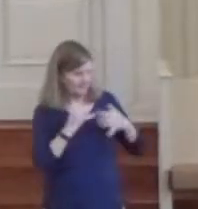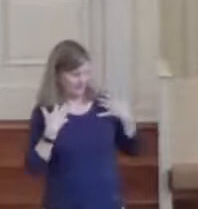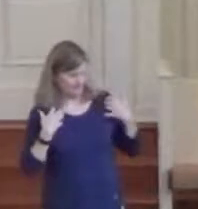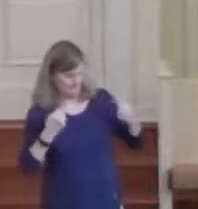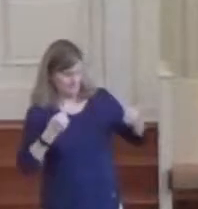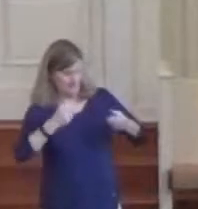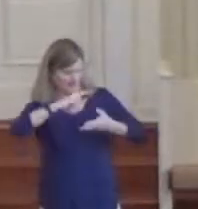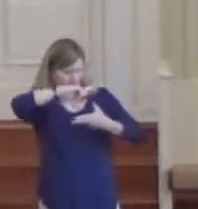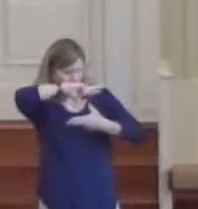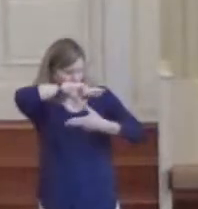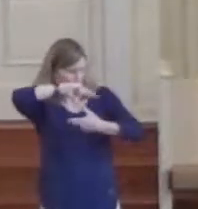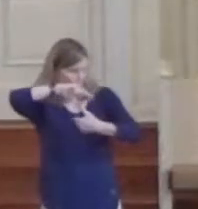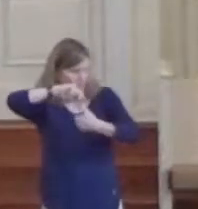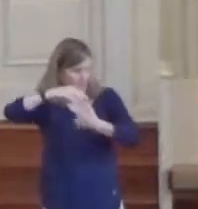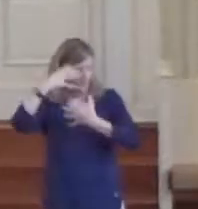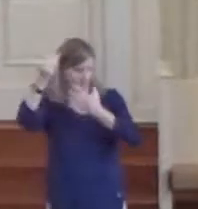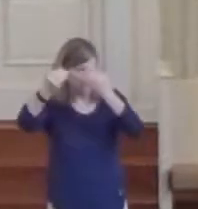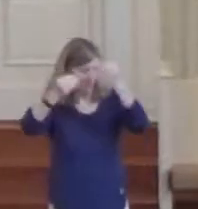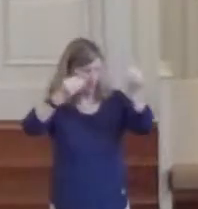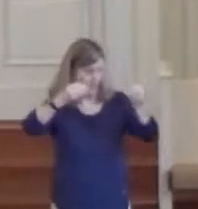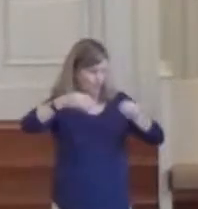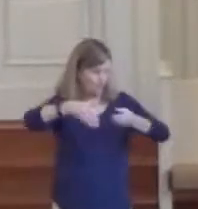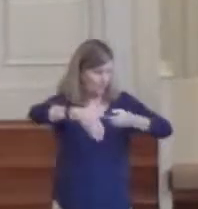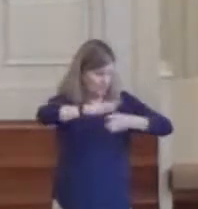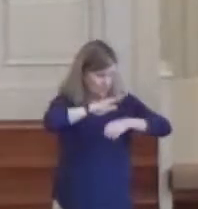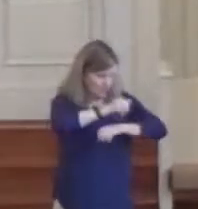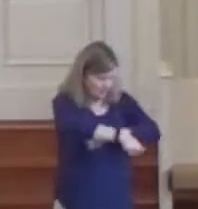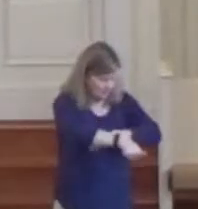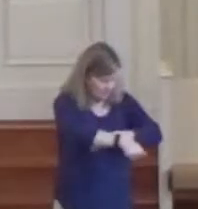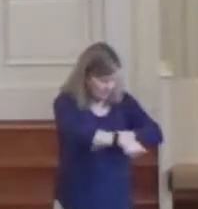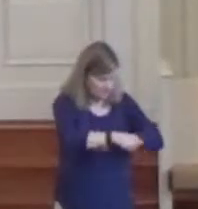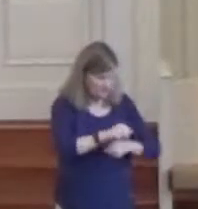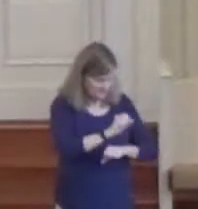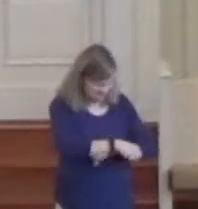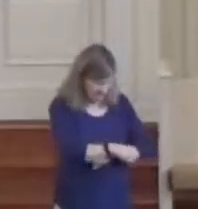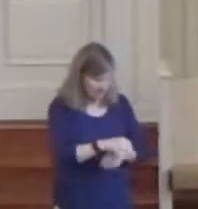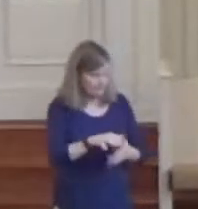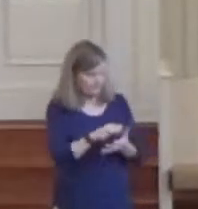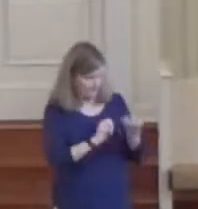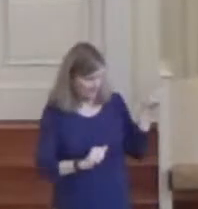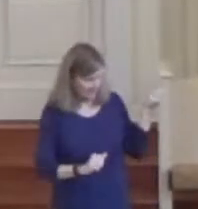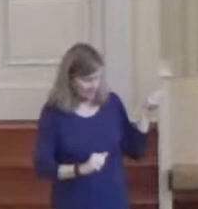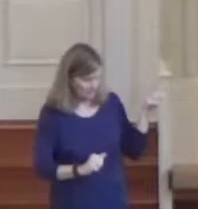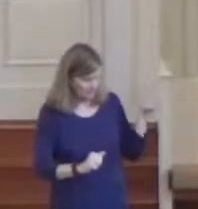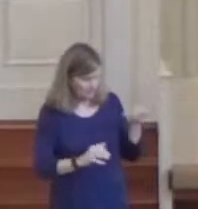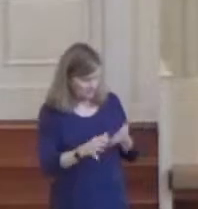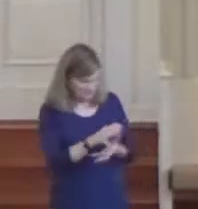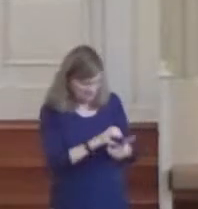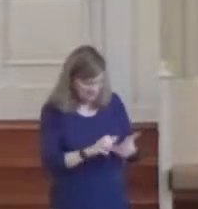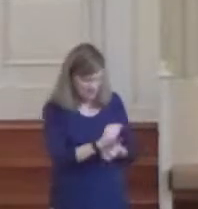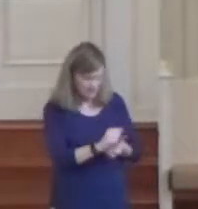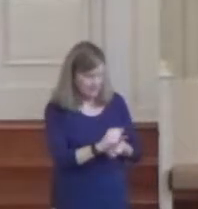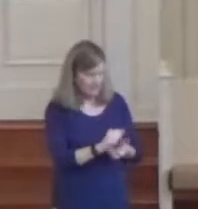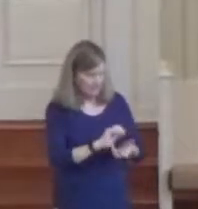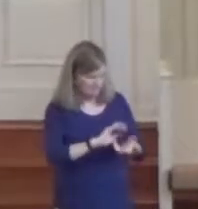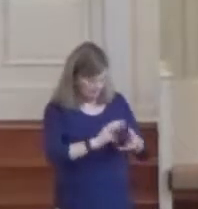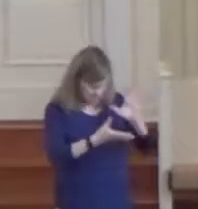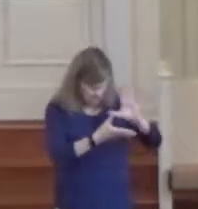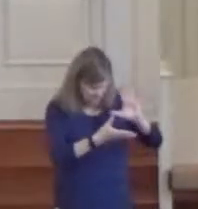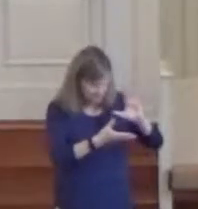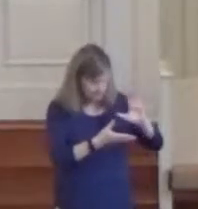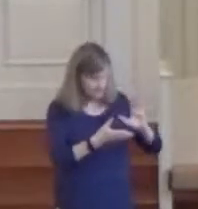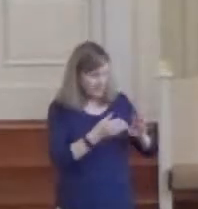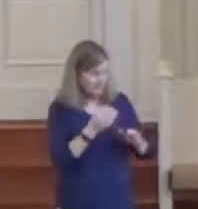ruach hurricane, go out over the chaos and bring order to it. We go out into the world where we find the chaos